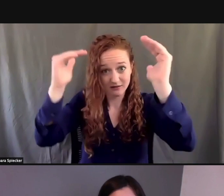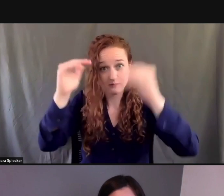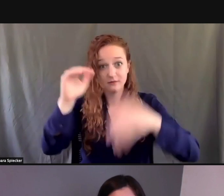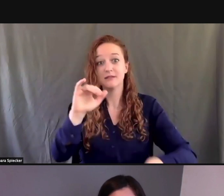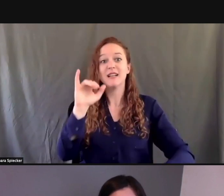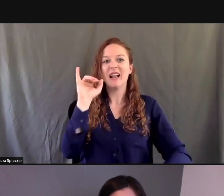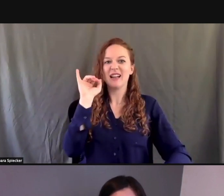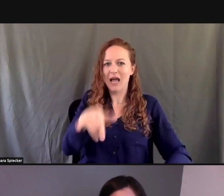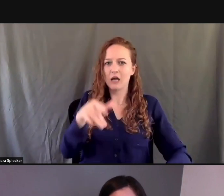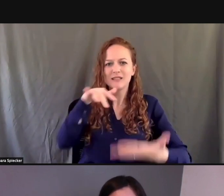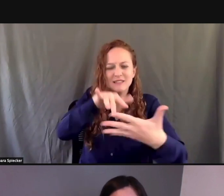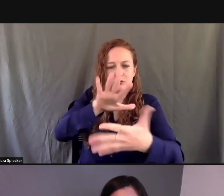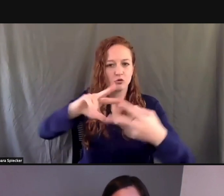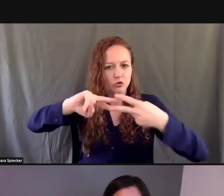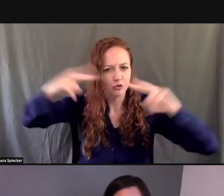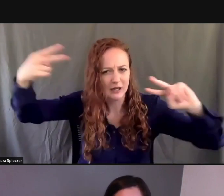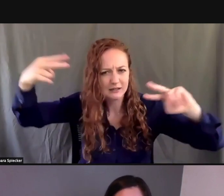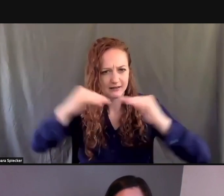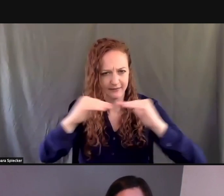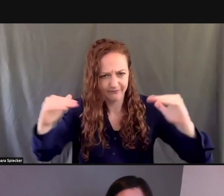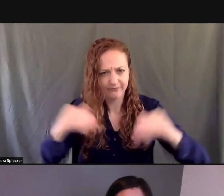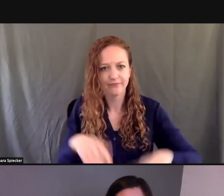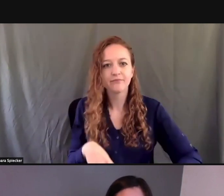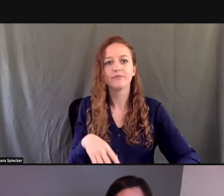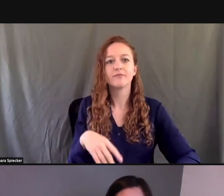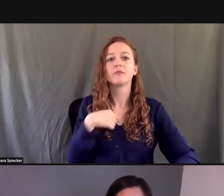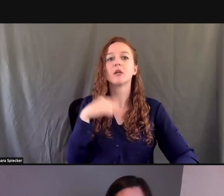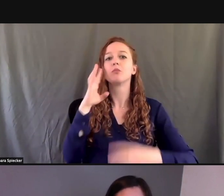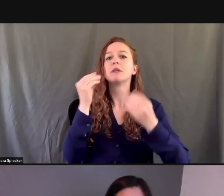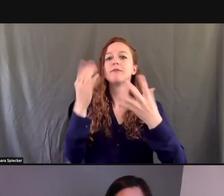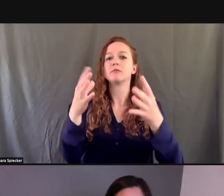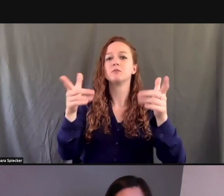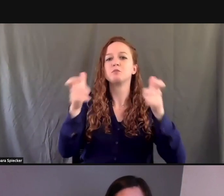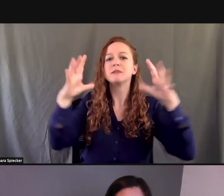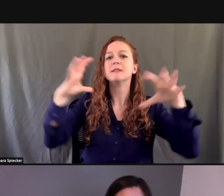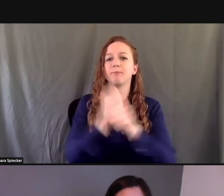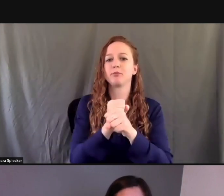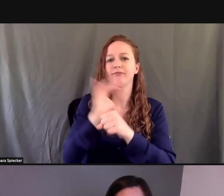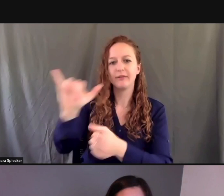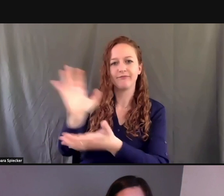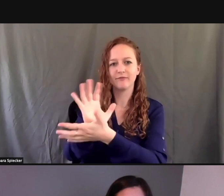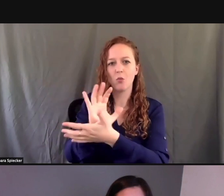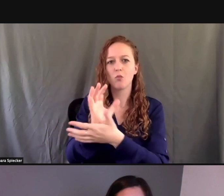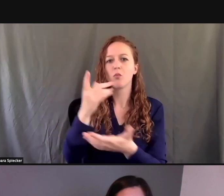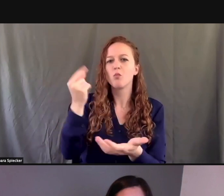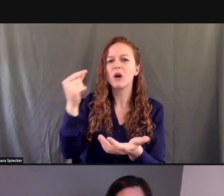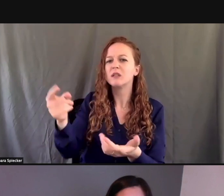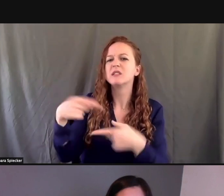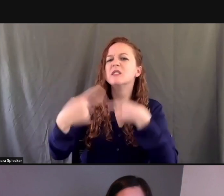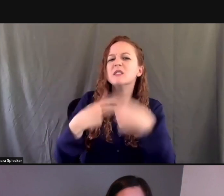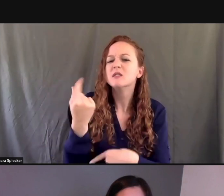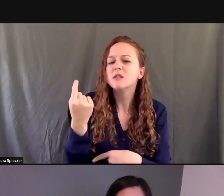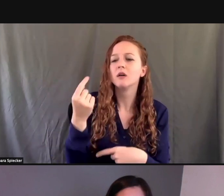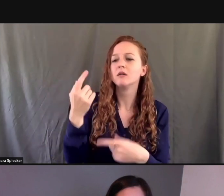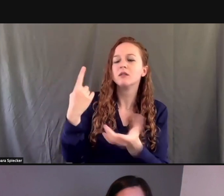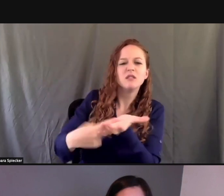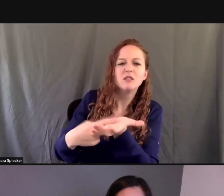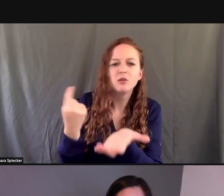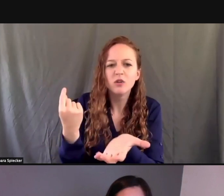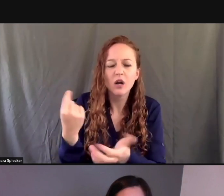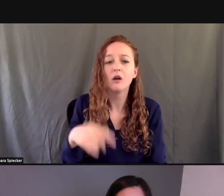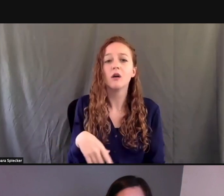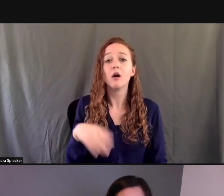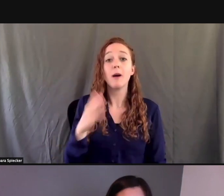The first sign and first presentation as a duo, we were looking at sea urchins and